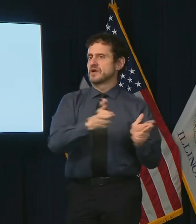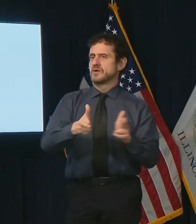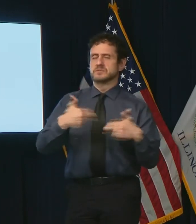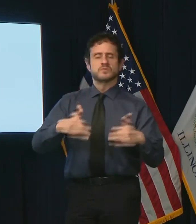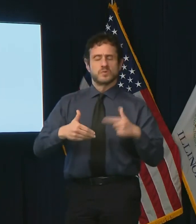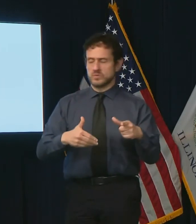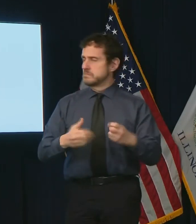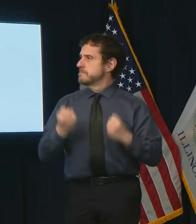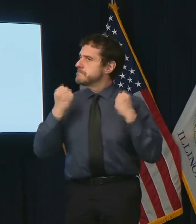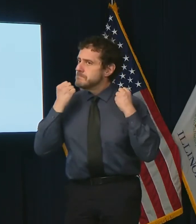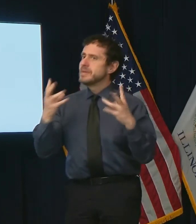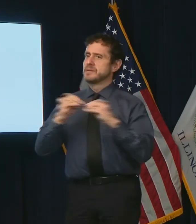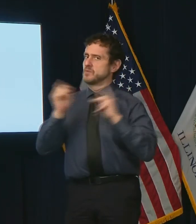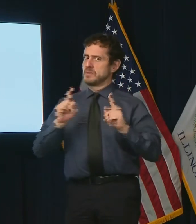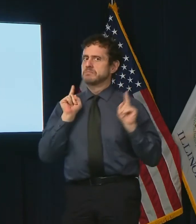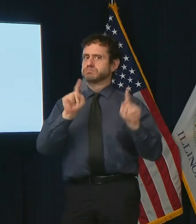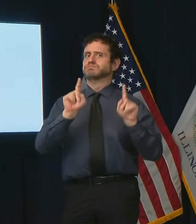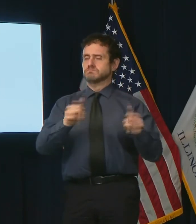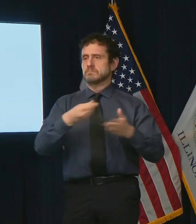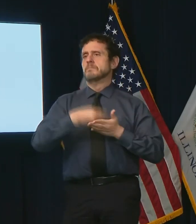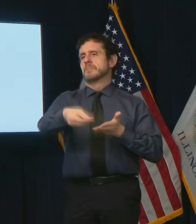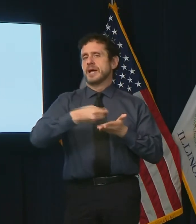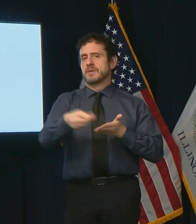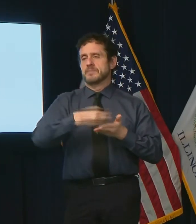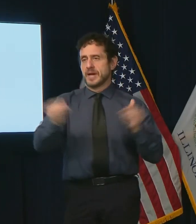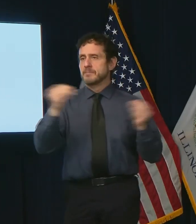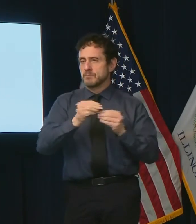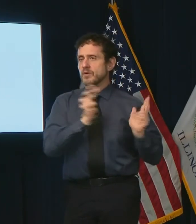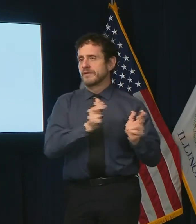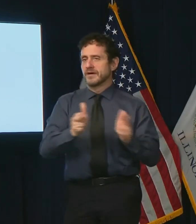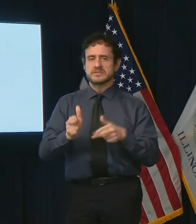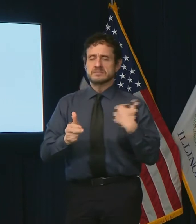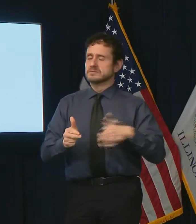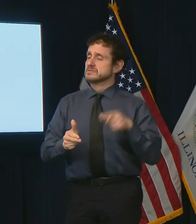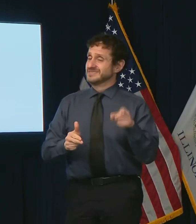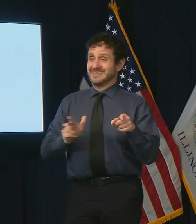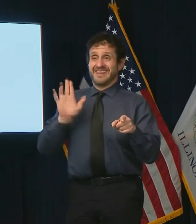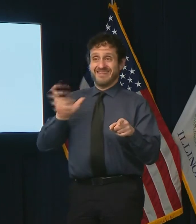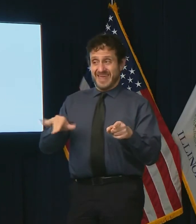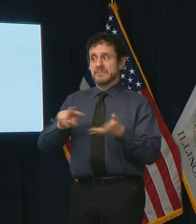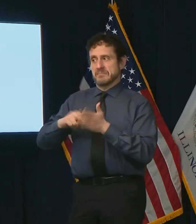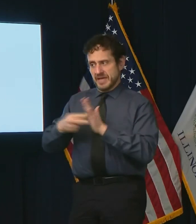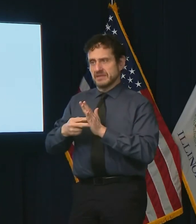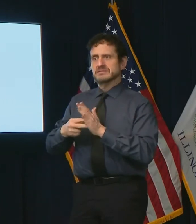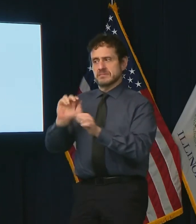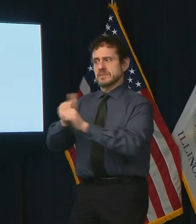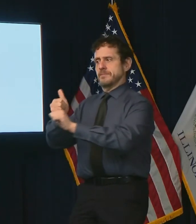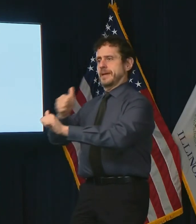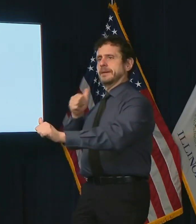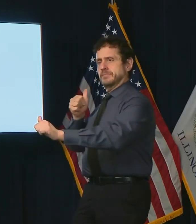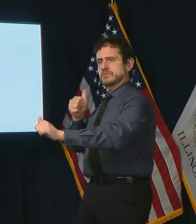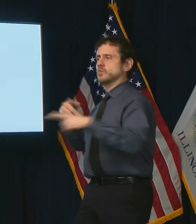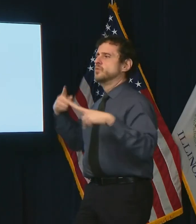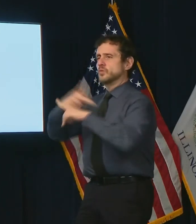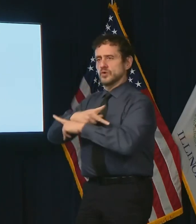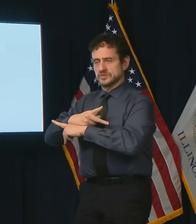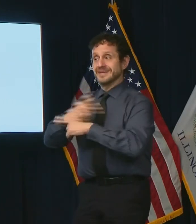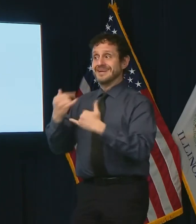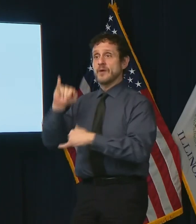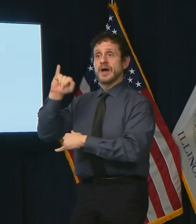an enormous amount. So it just exacerbated the backlog that already existed that ISP is